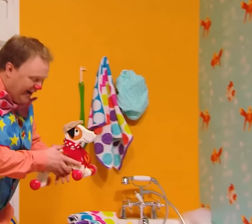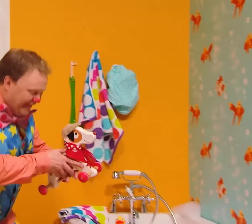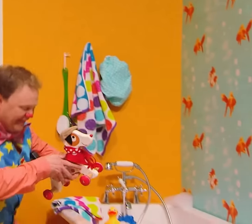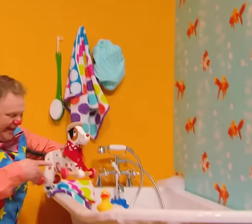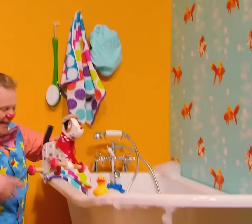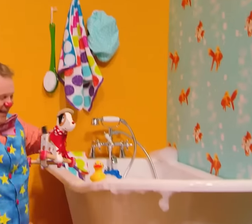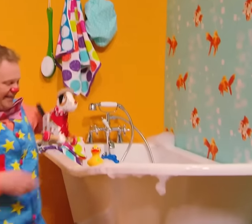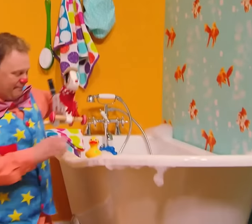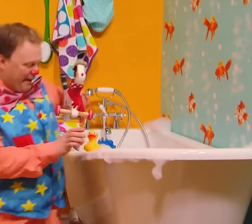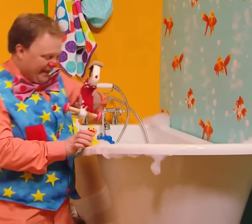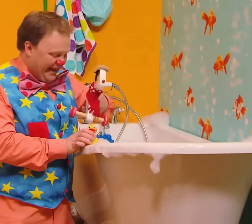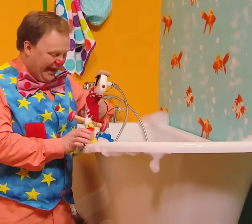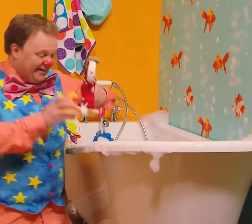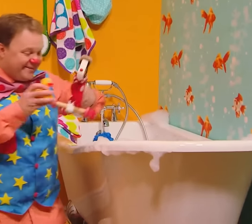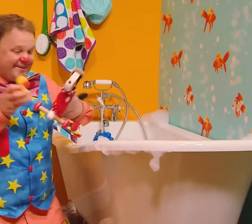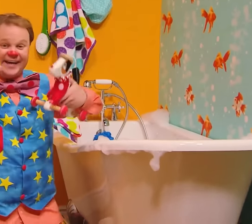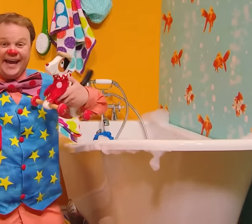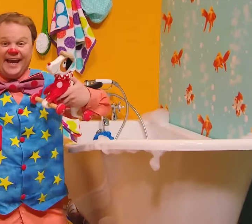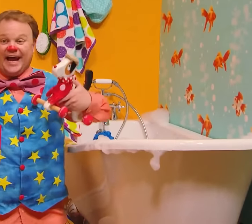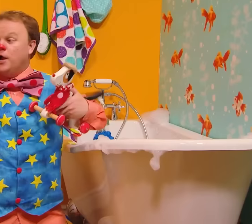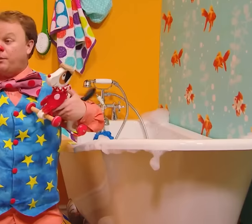Oh, look, the puppy, it's Ducky.